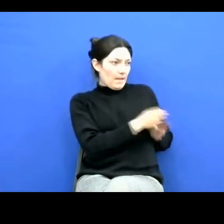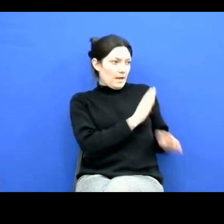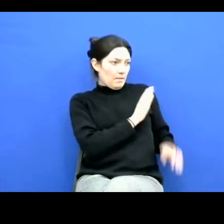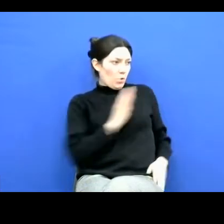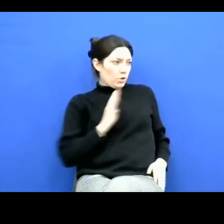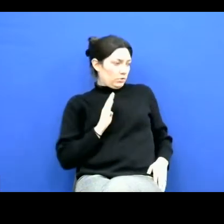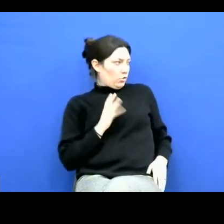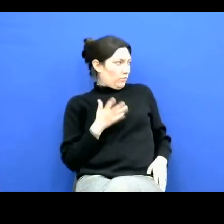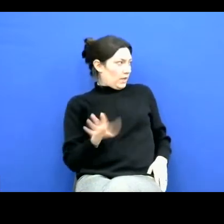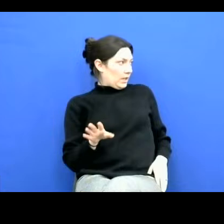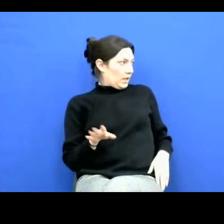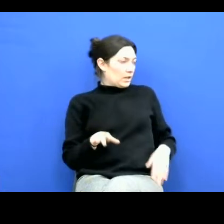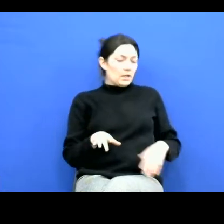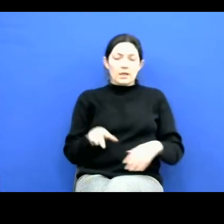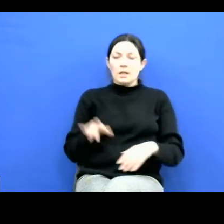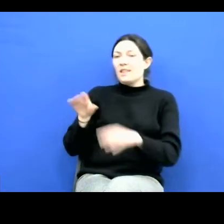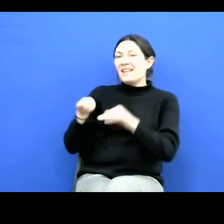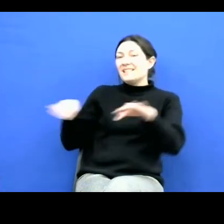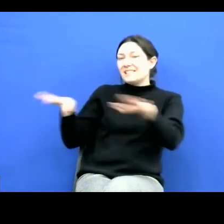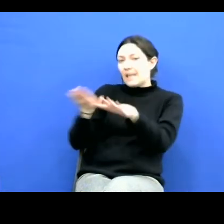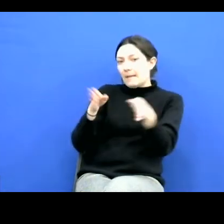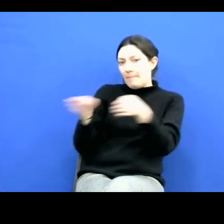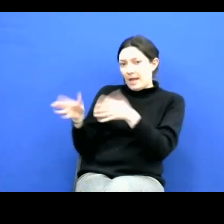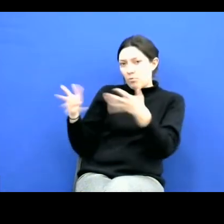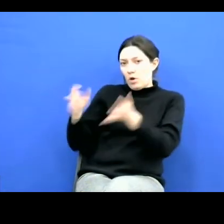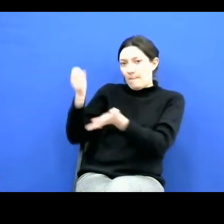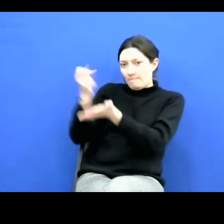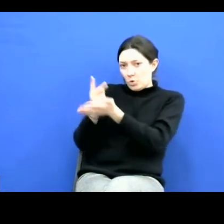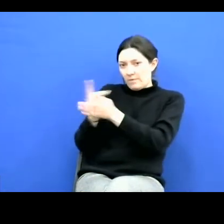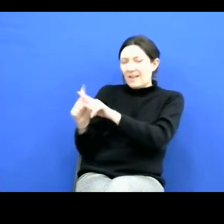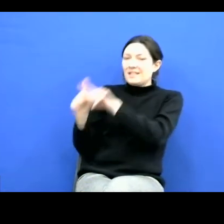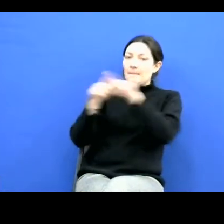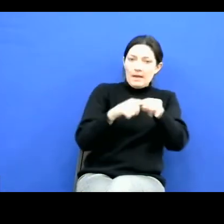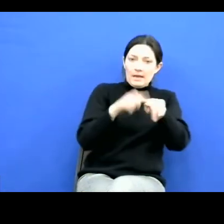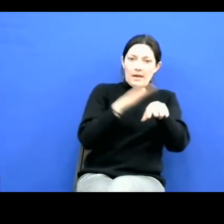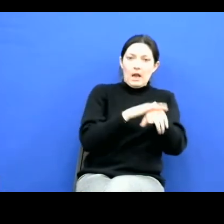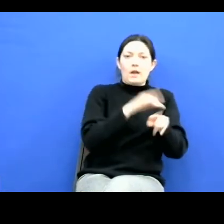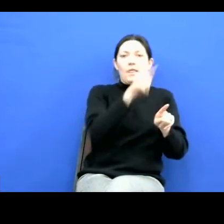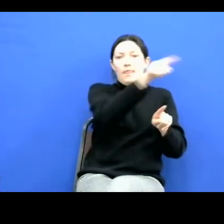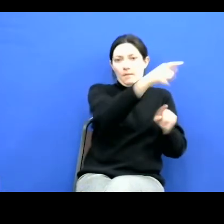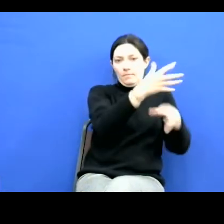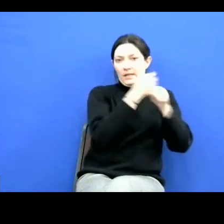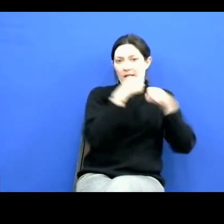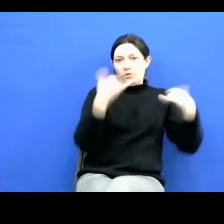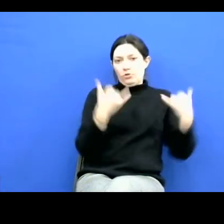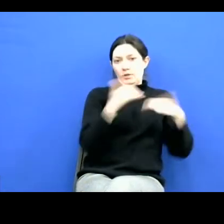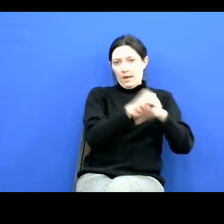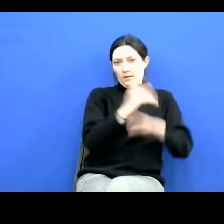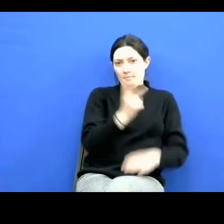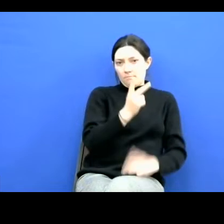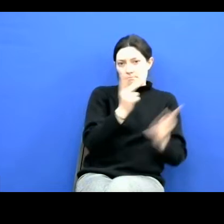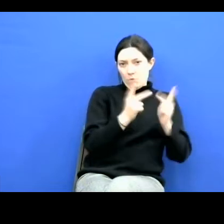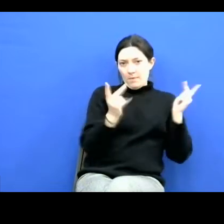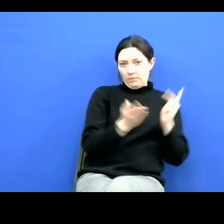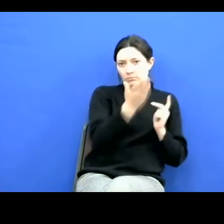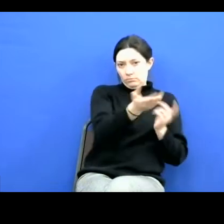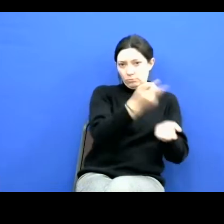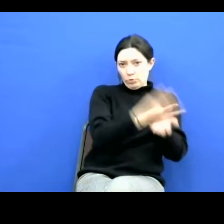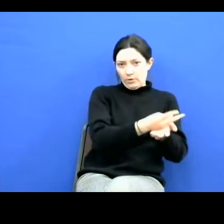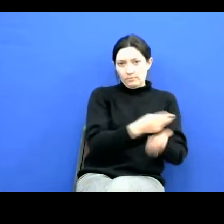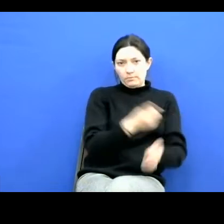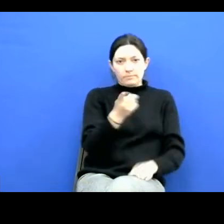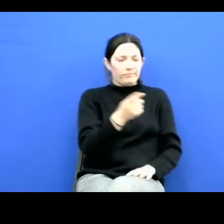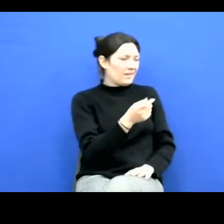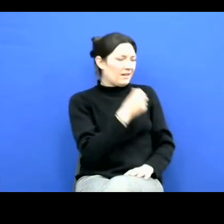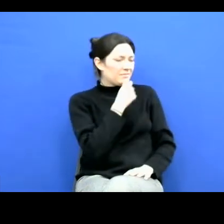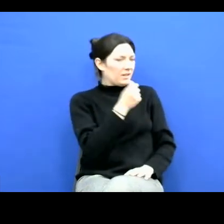whatever. The site plan was approved contingent upon them receiving a special use permit. Okay, I'm not